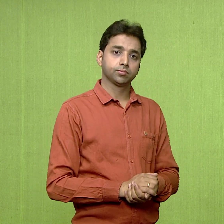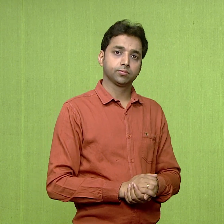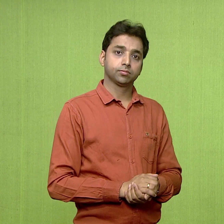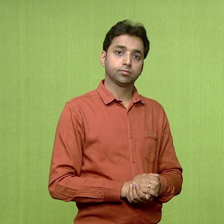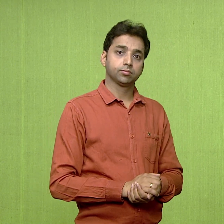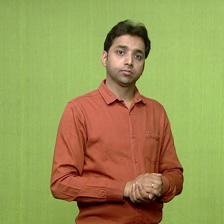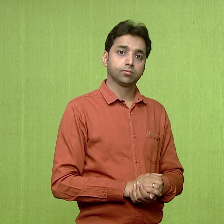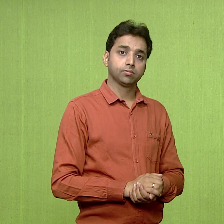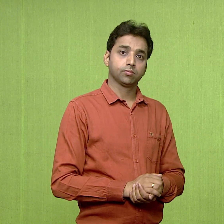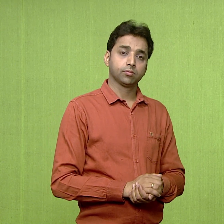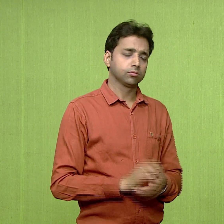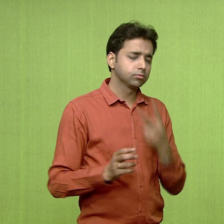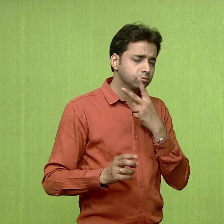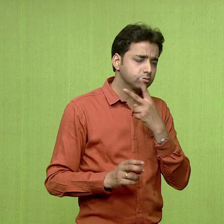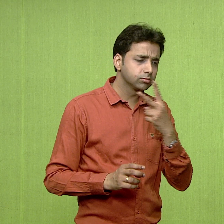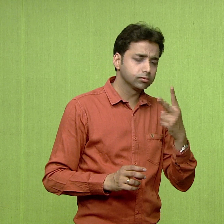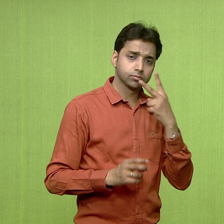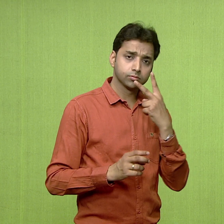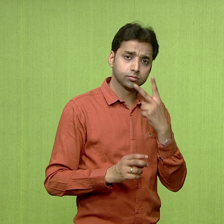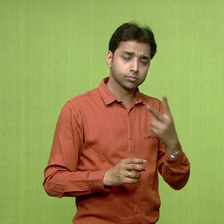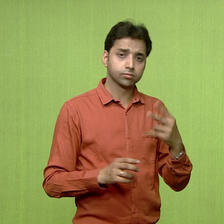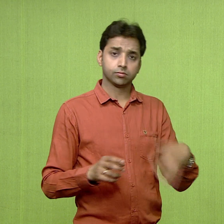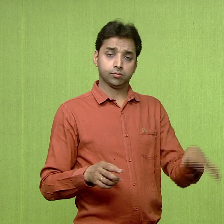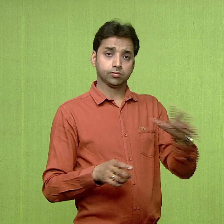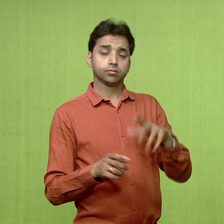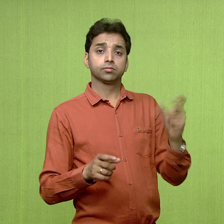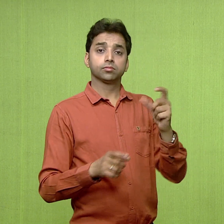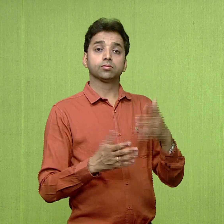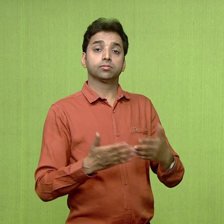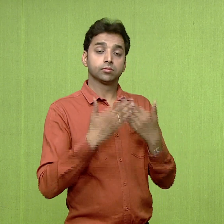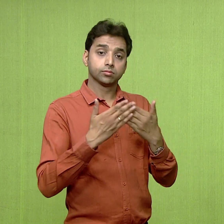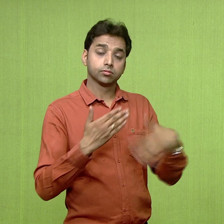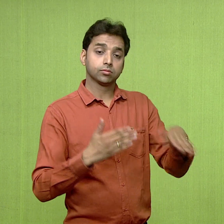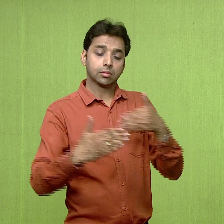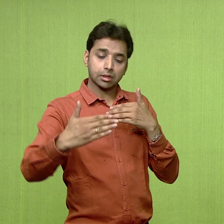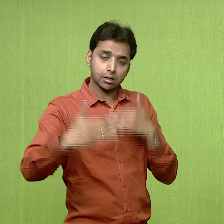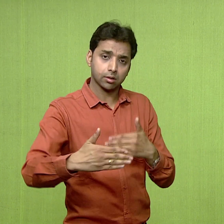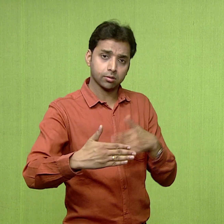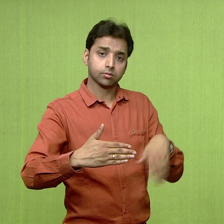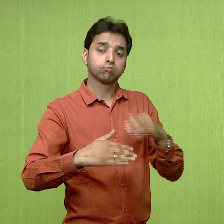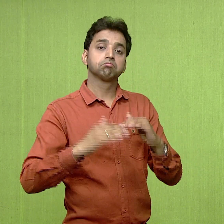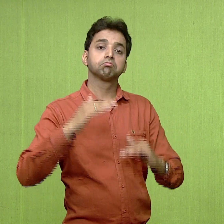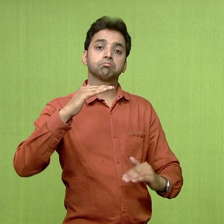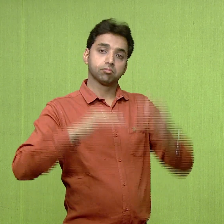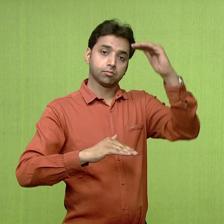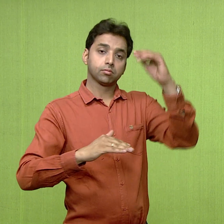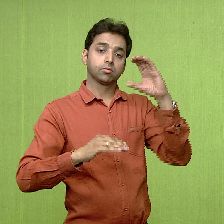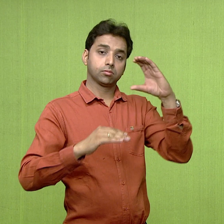Thus, we see that education was limited to only the upper caste people.